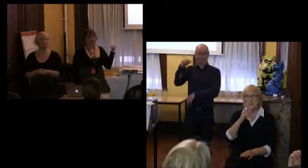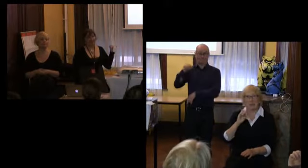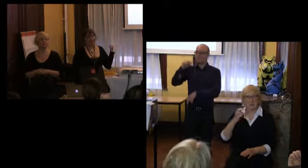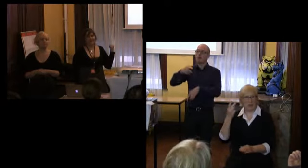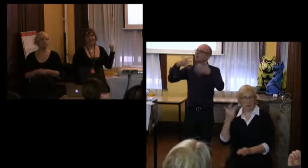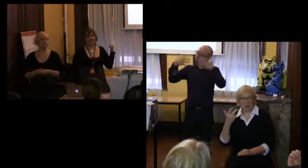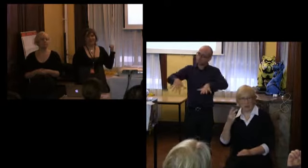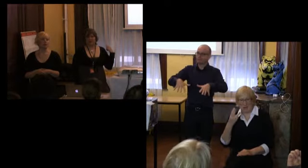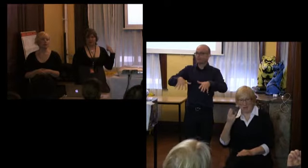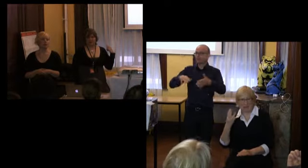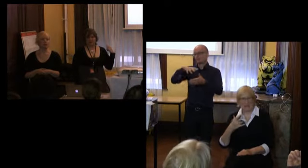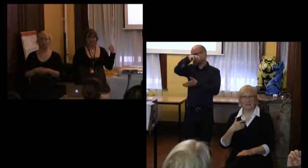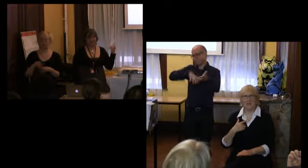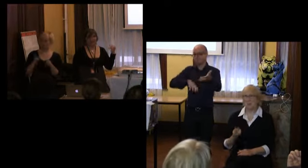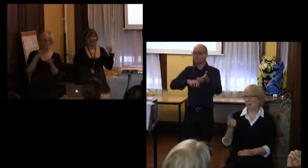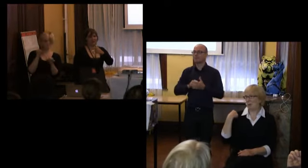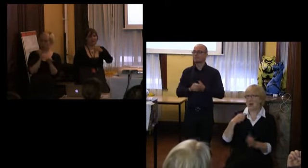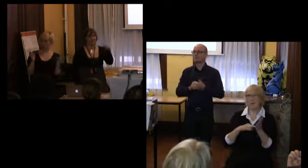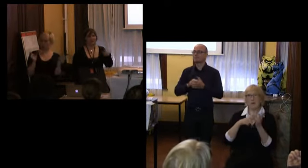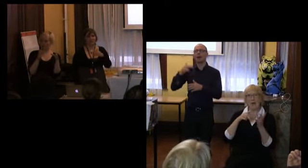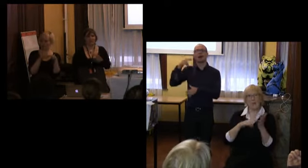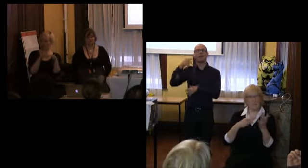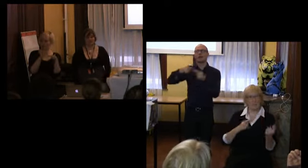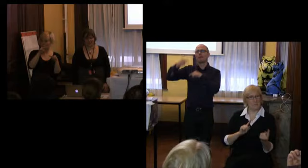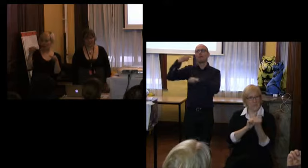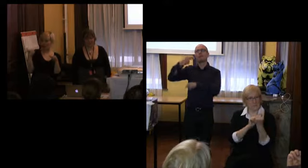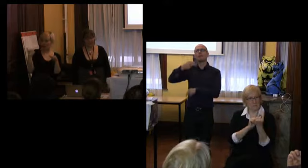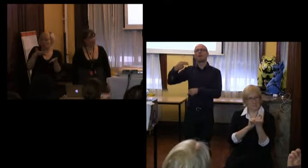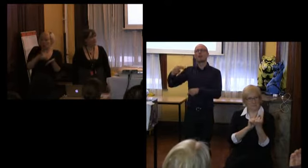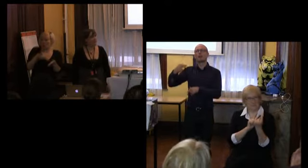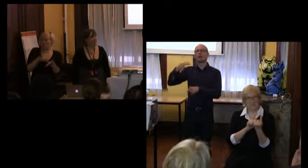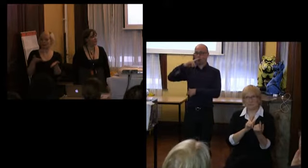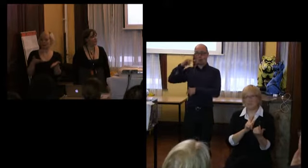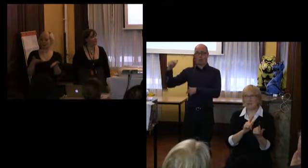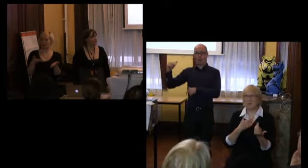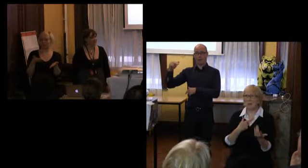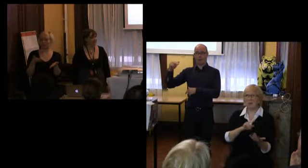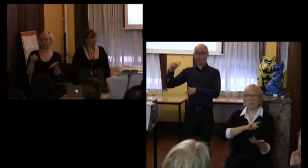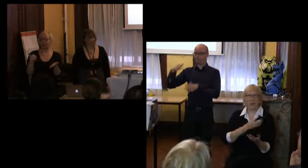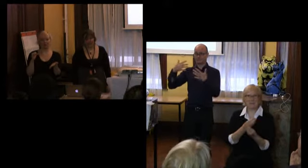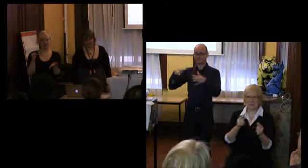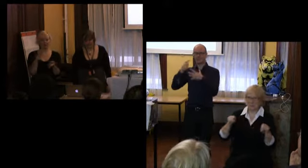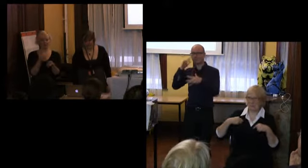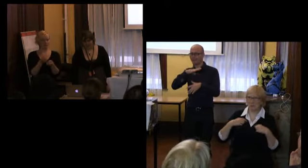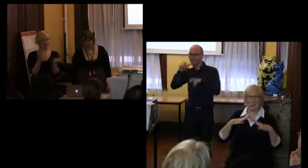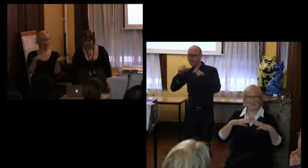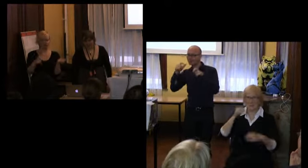met in Norway in November. That's why some of us already know each other.